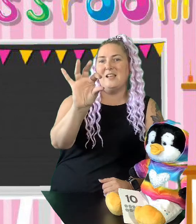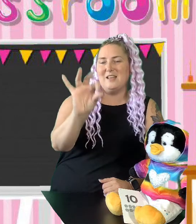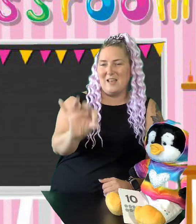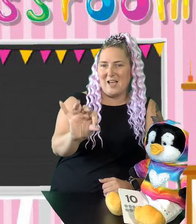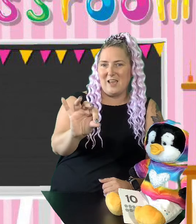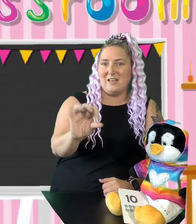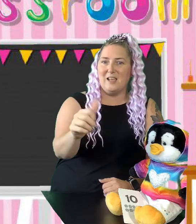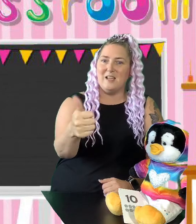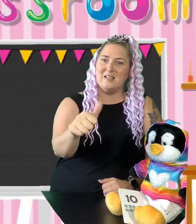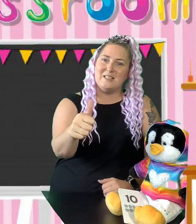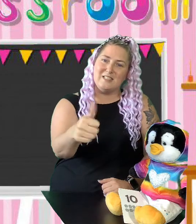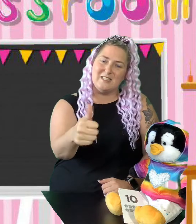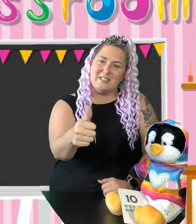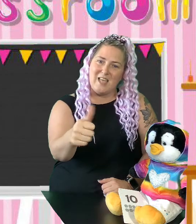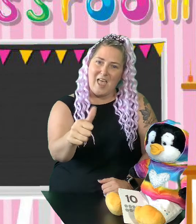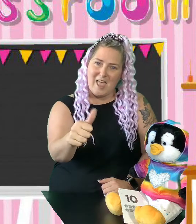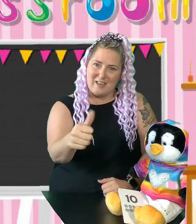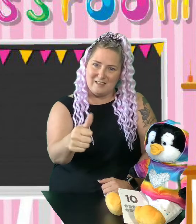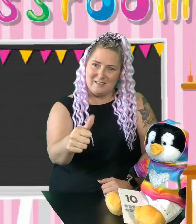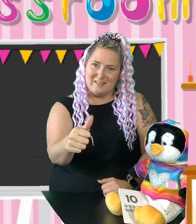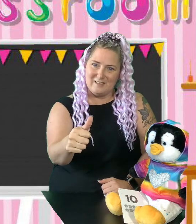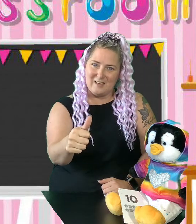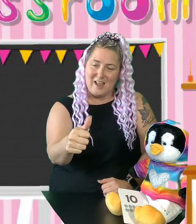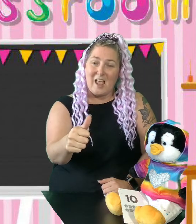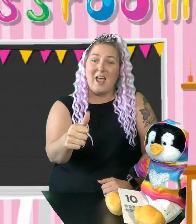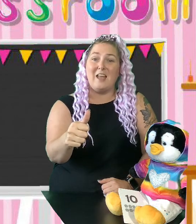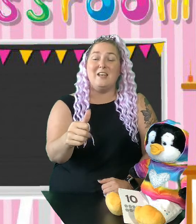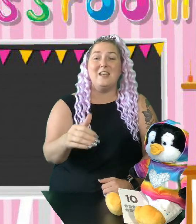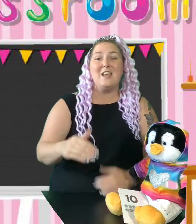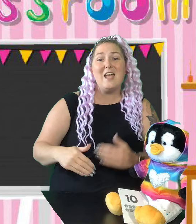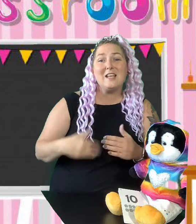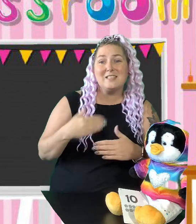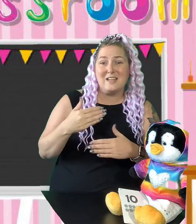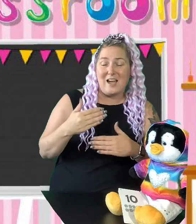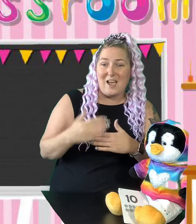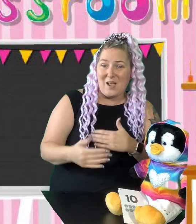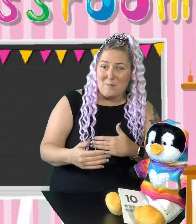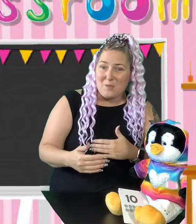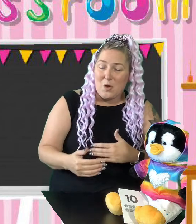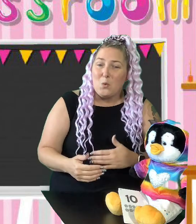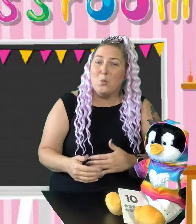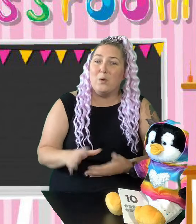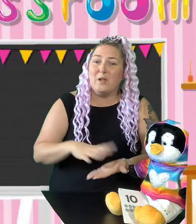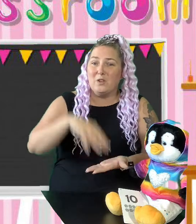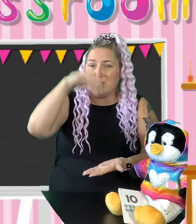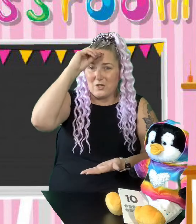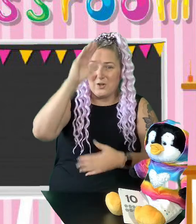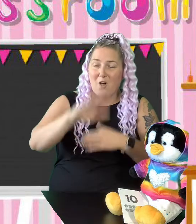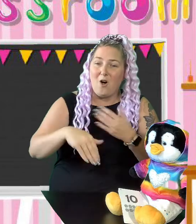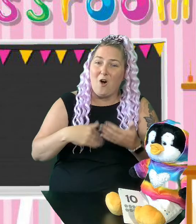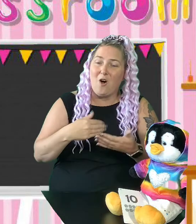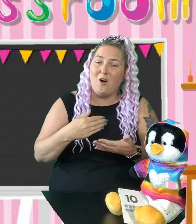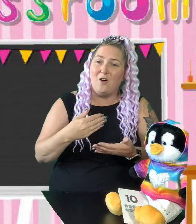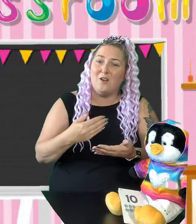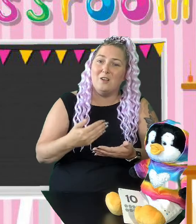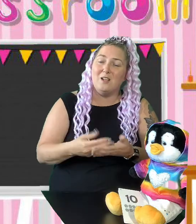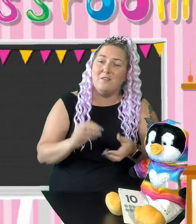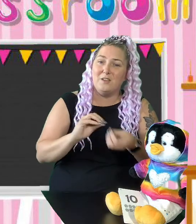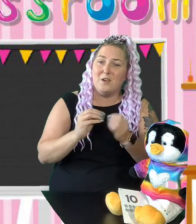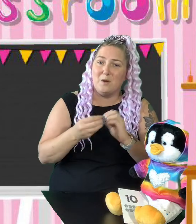9, 10. And next time we'll learn all of the